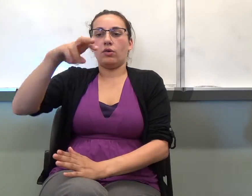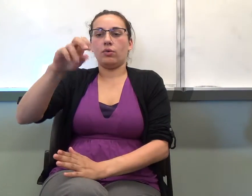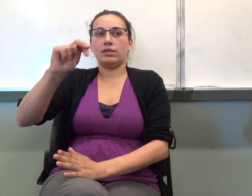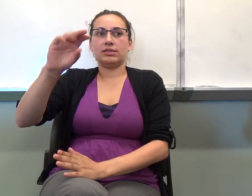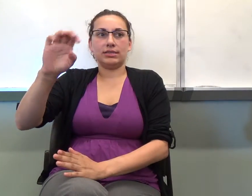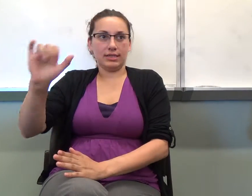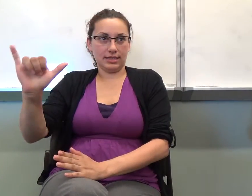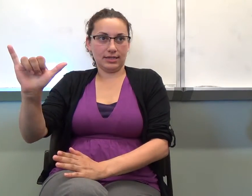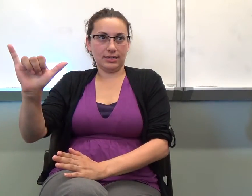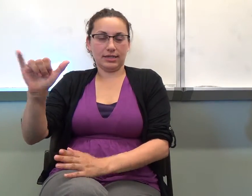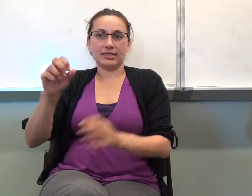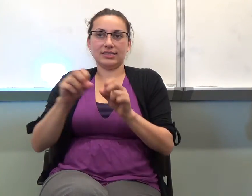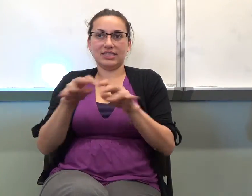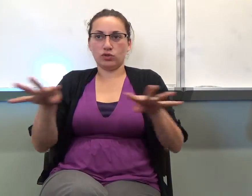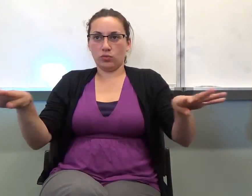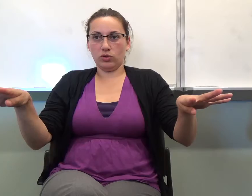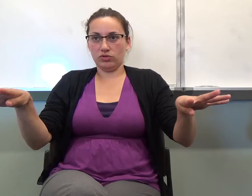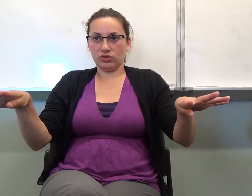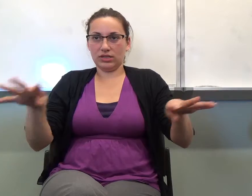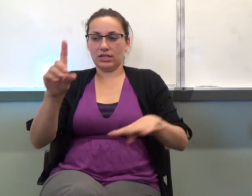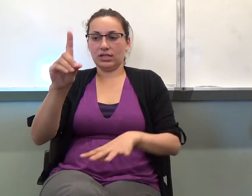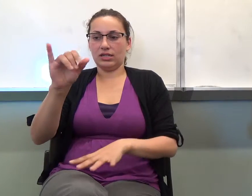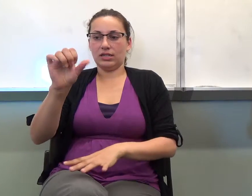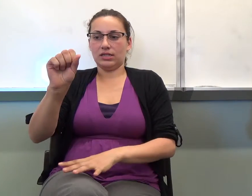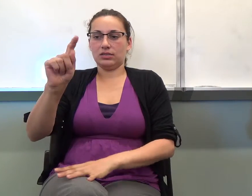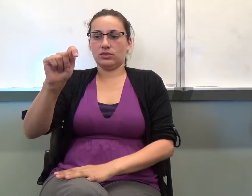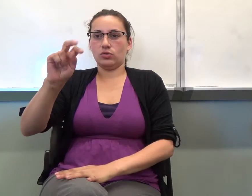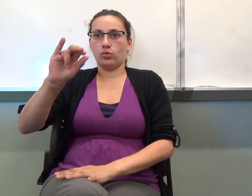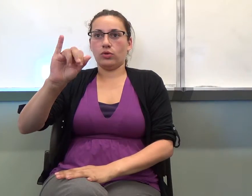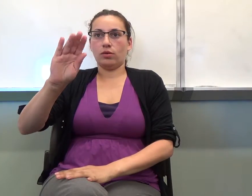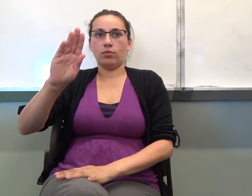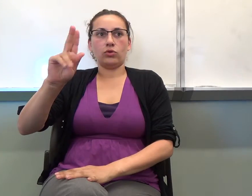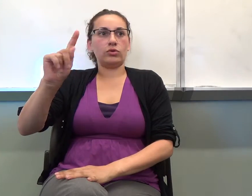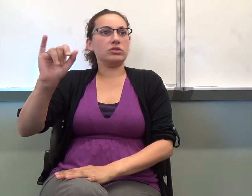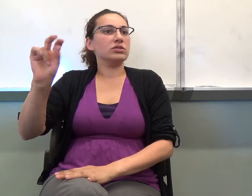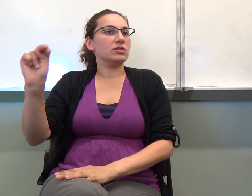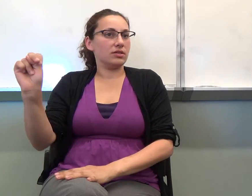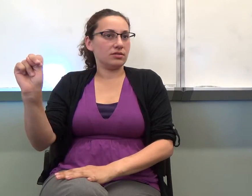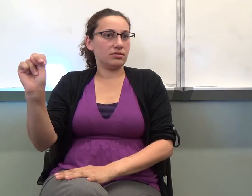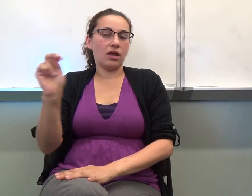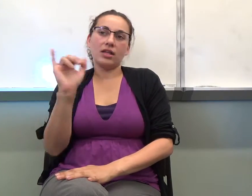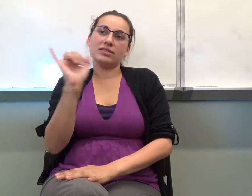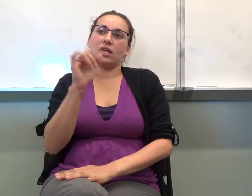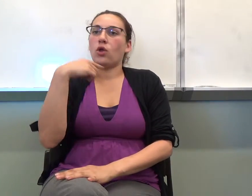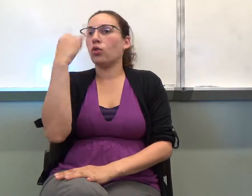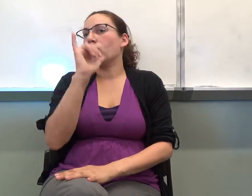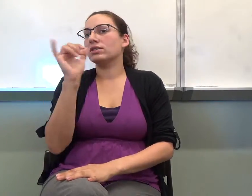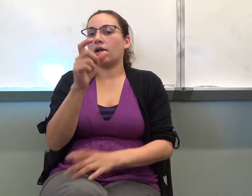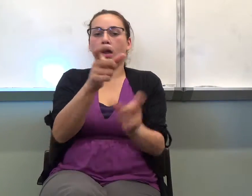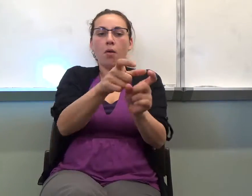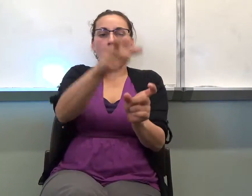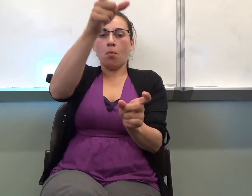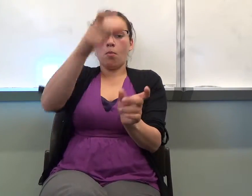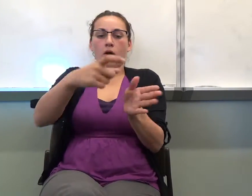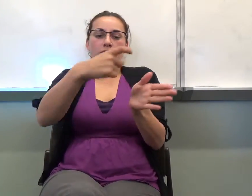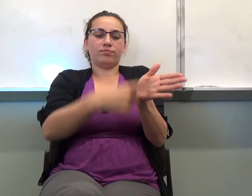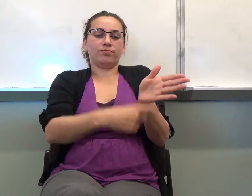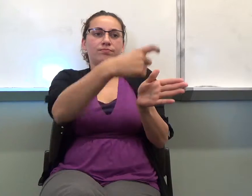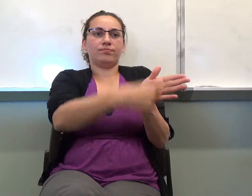It's very similar to a bar graph. In fact, it is a form of bar graph when you draw it. But right now, we're going to do just